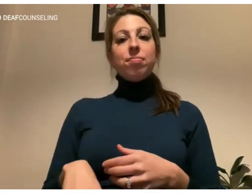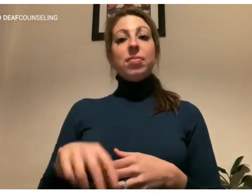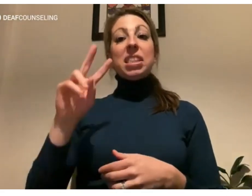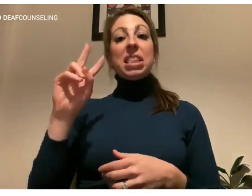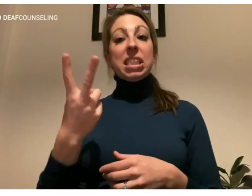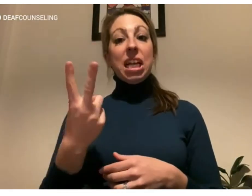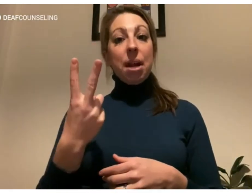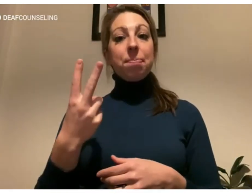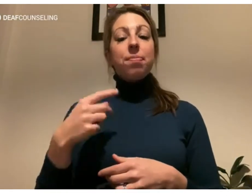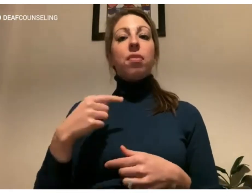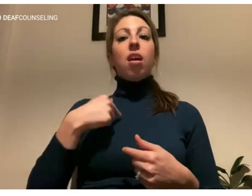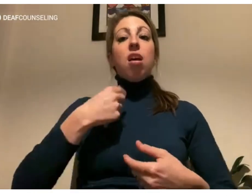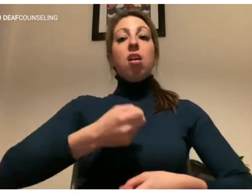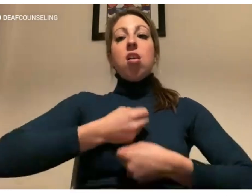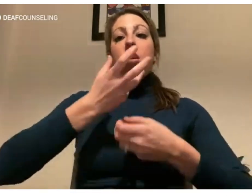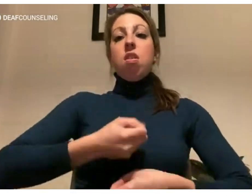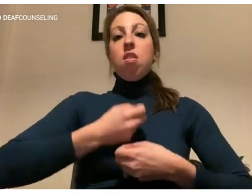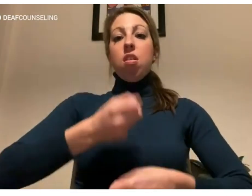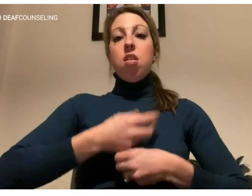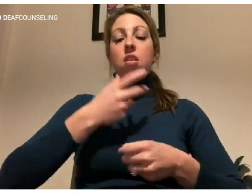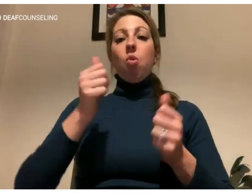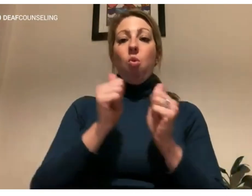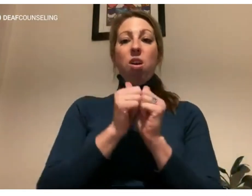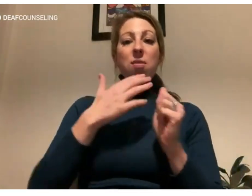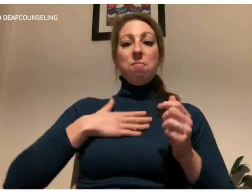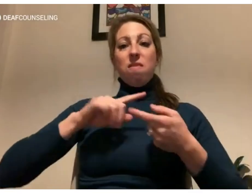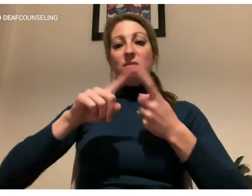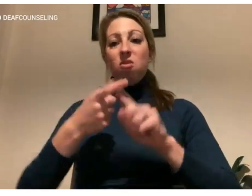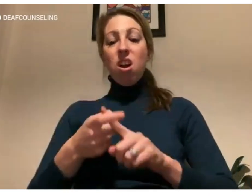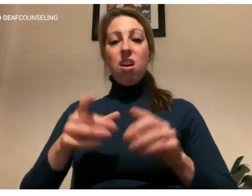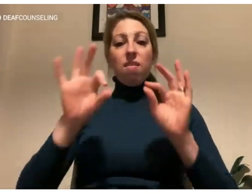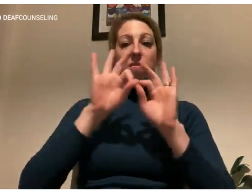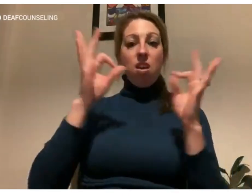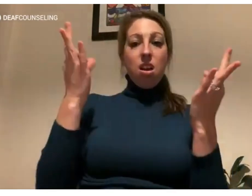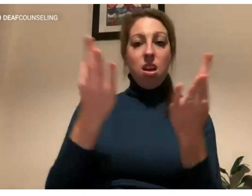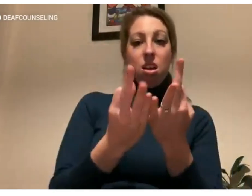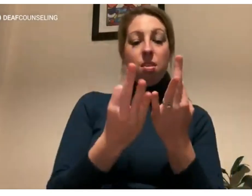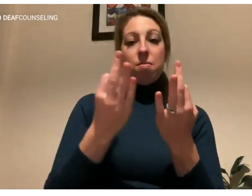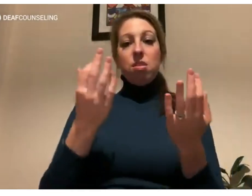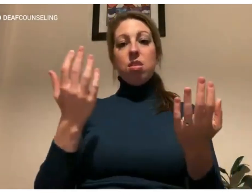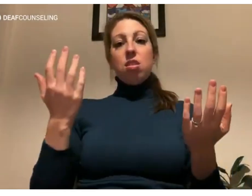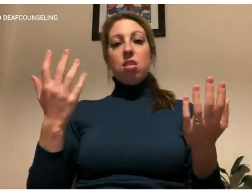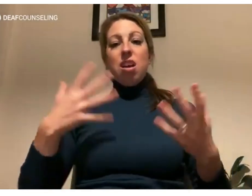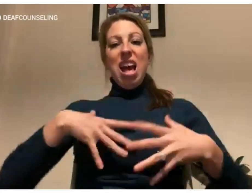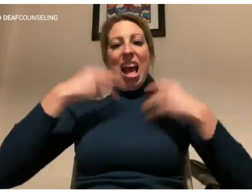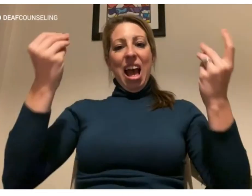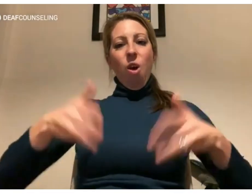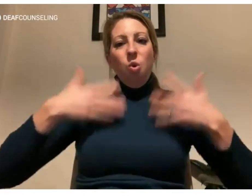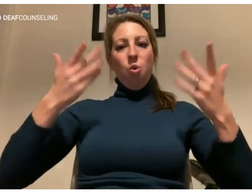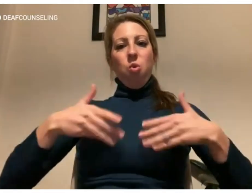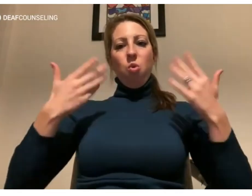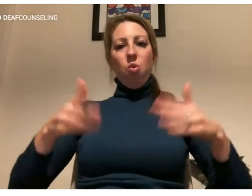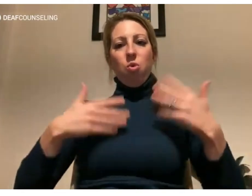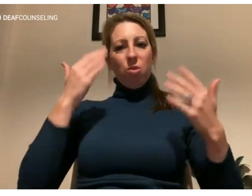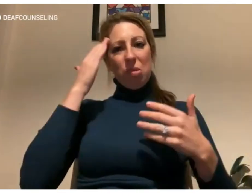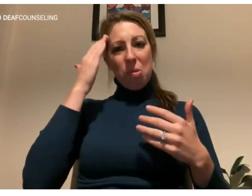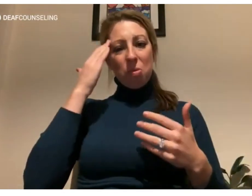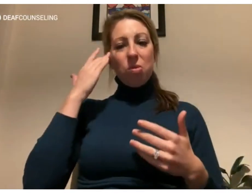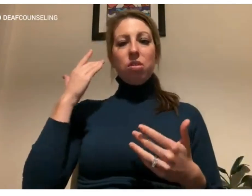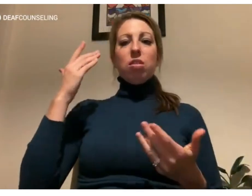moment. The second thing is just venting to friends or family, getting it out of my